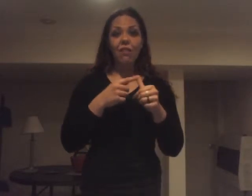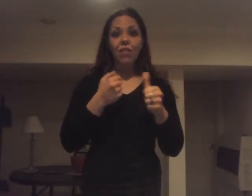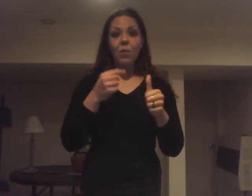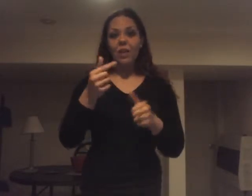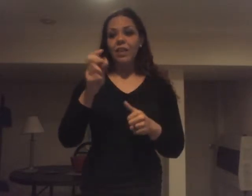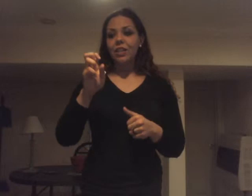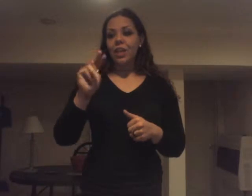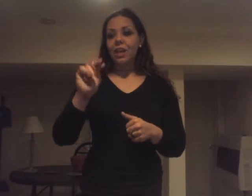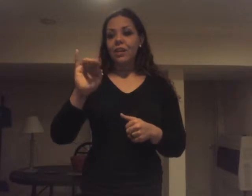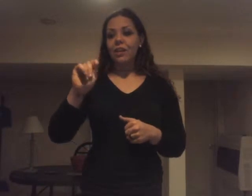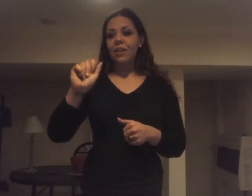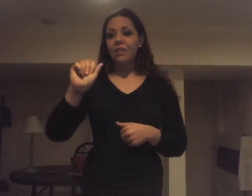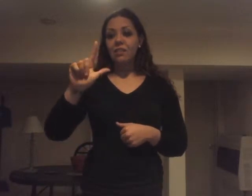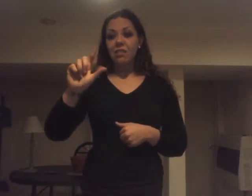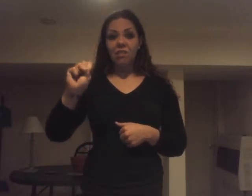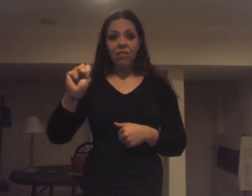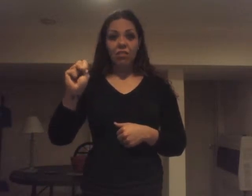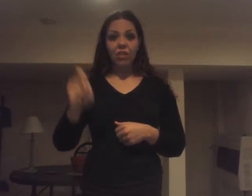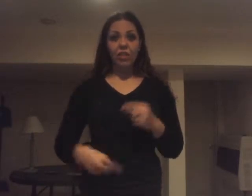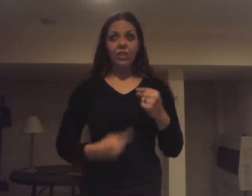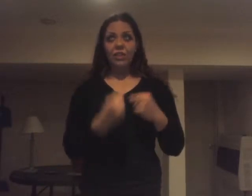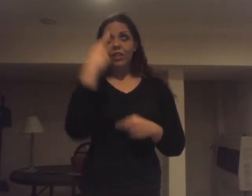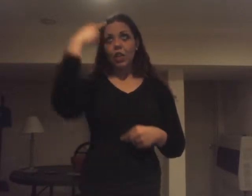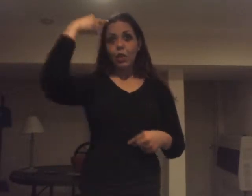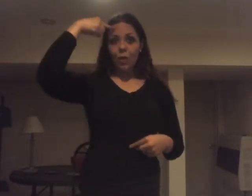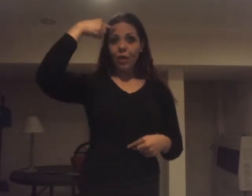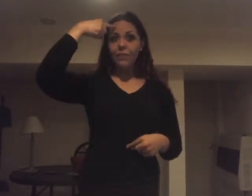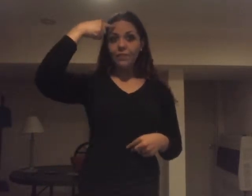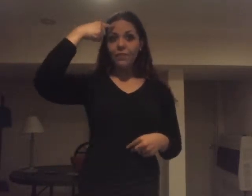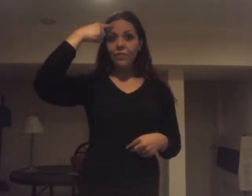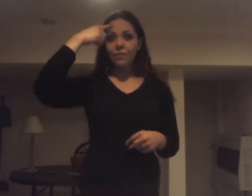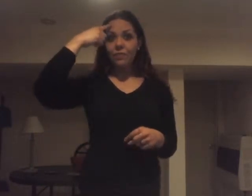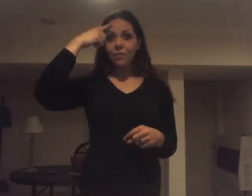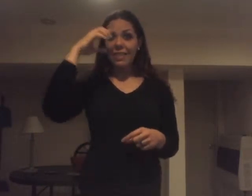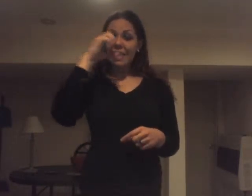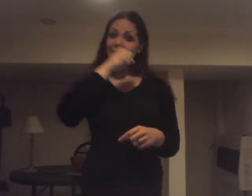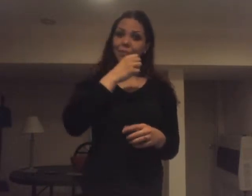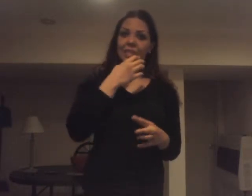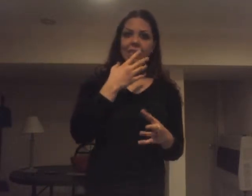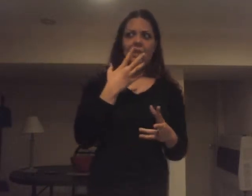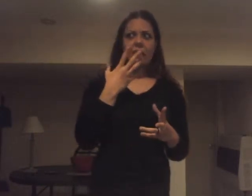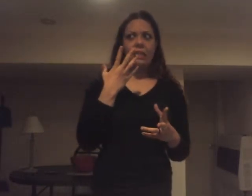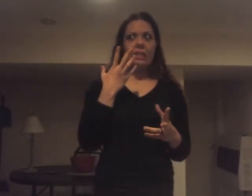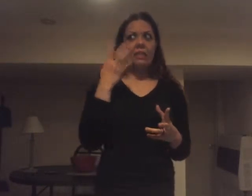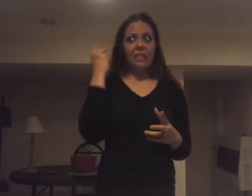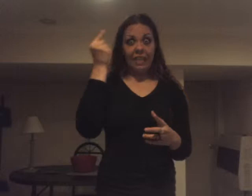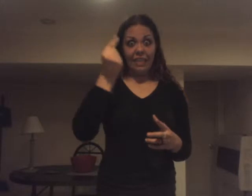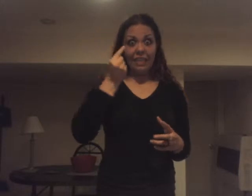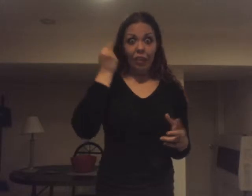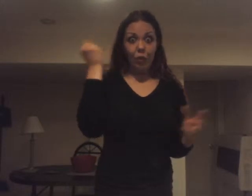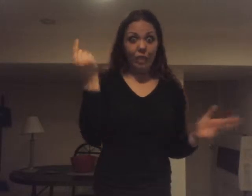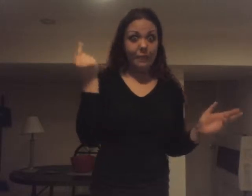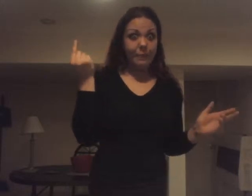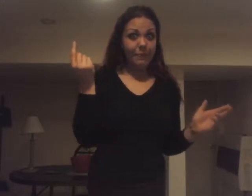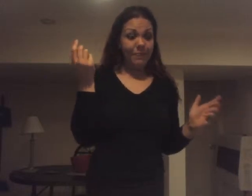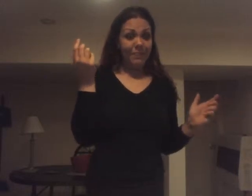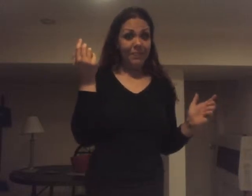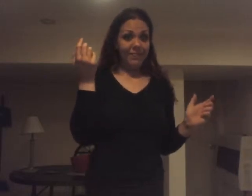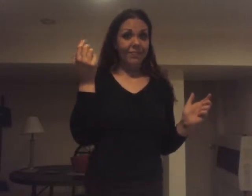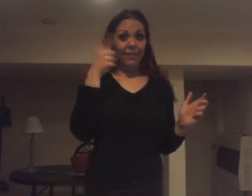rather extreme, given that time might have the same effect, either boredom